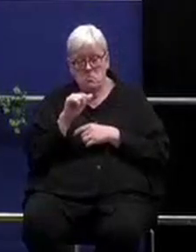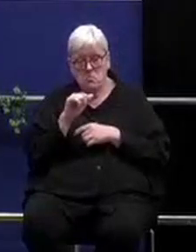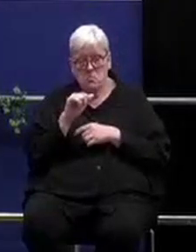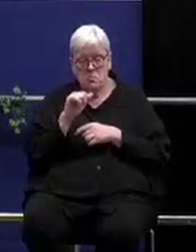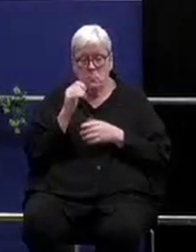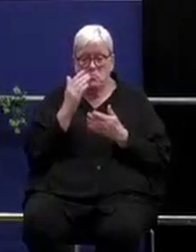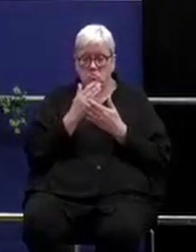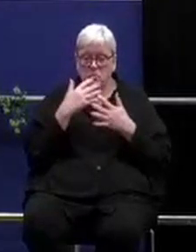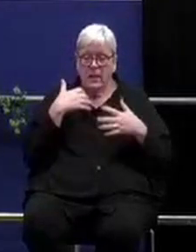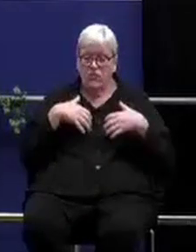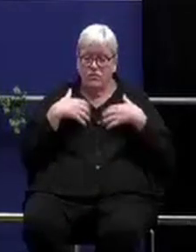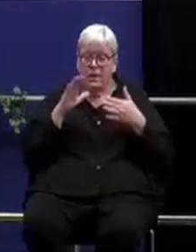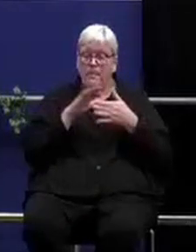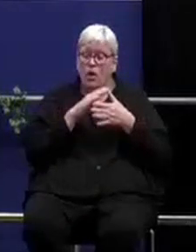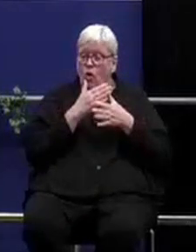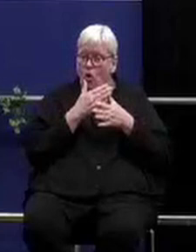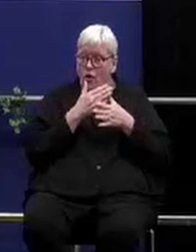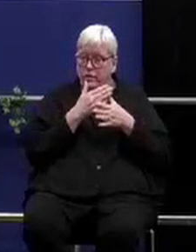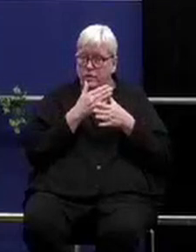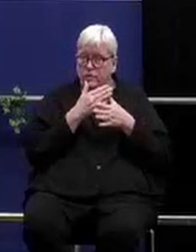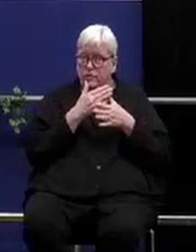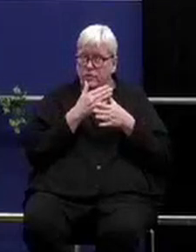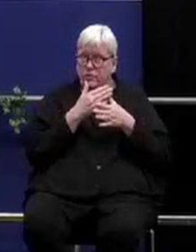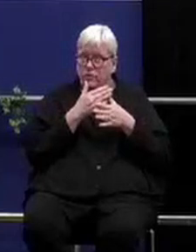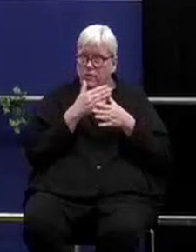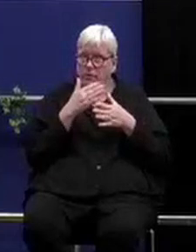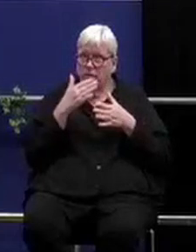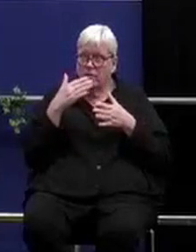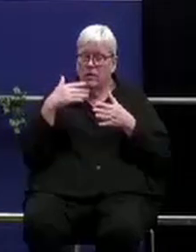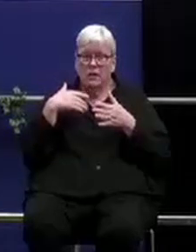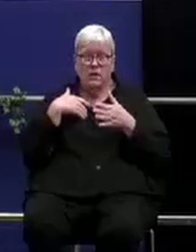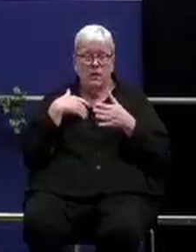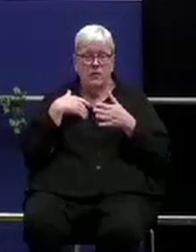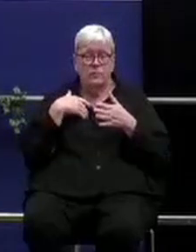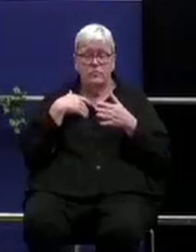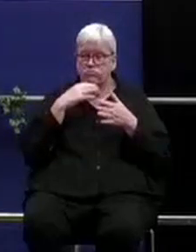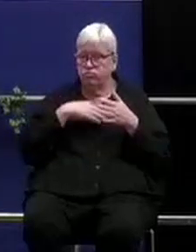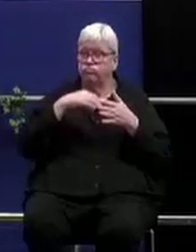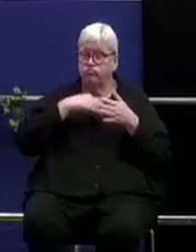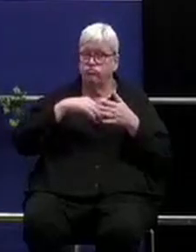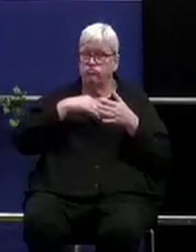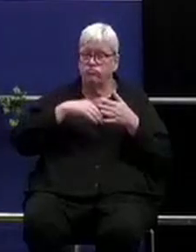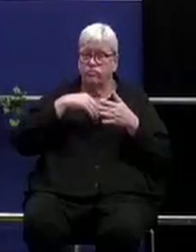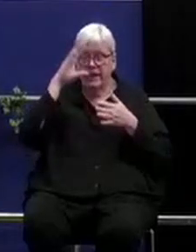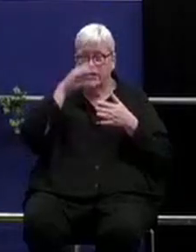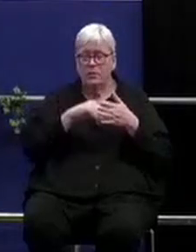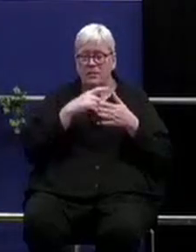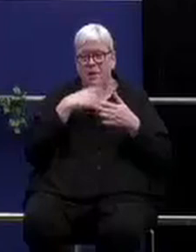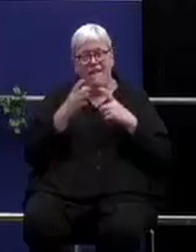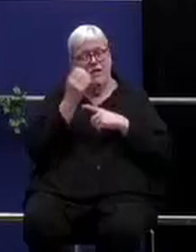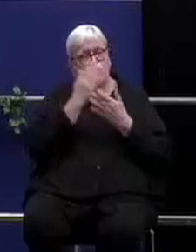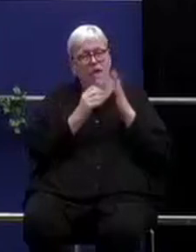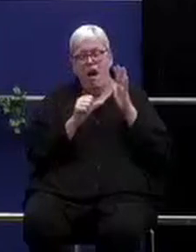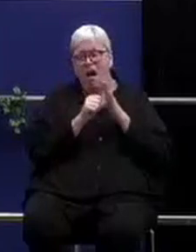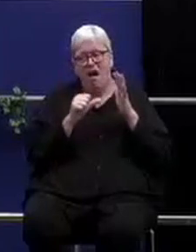was interesting because it was a really rewarding experience, and I had to work with a dramaturg, but I found it quite hard, and